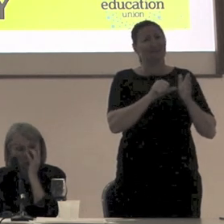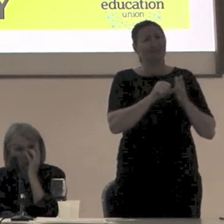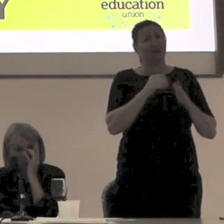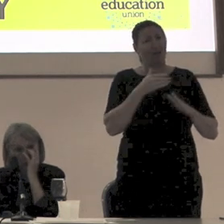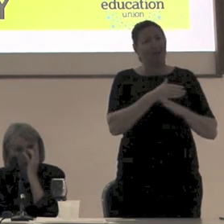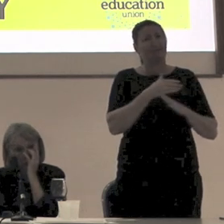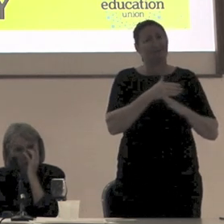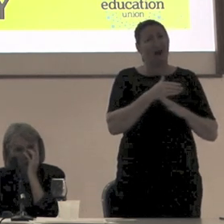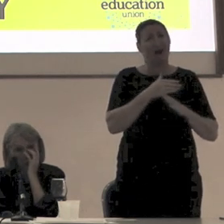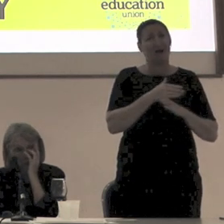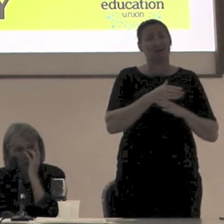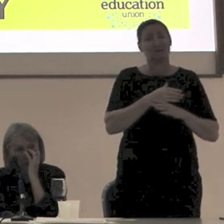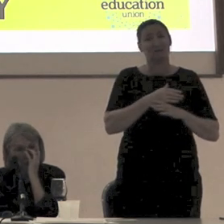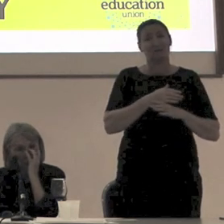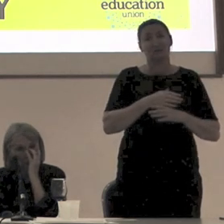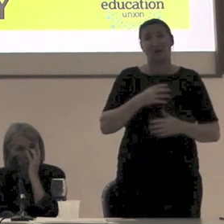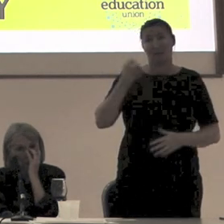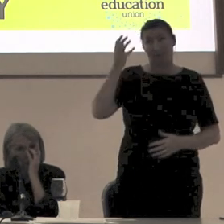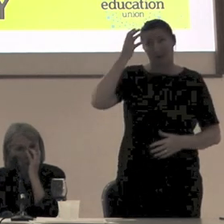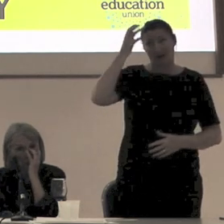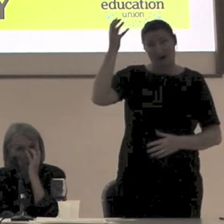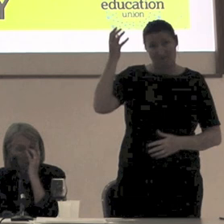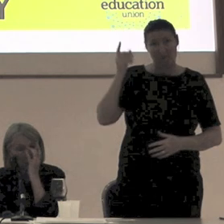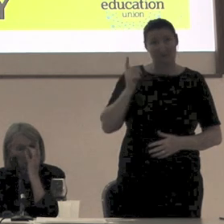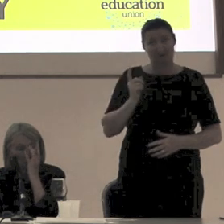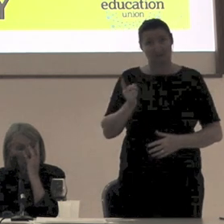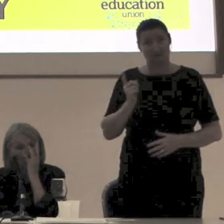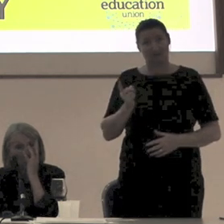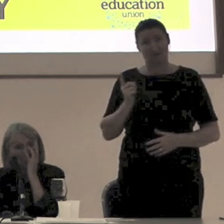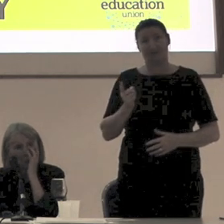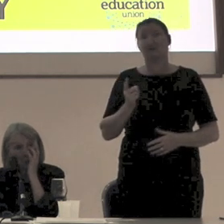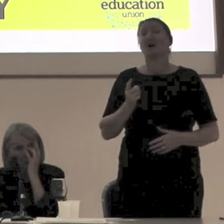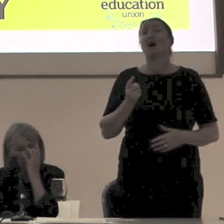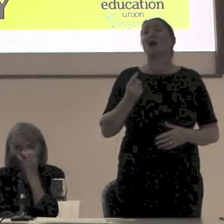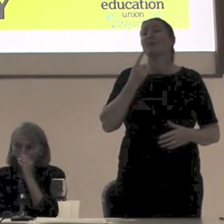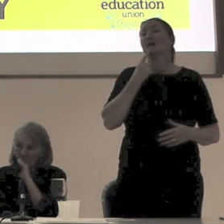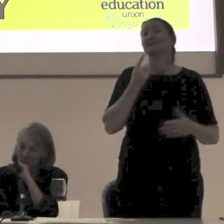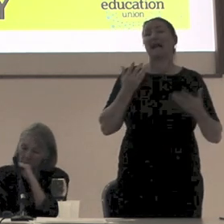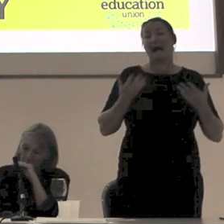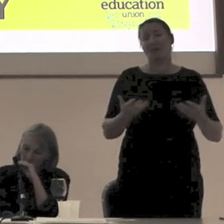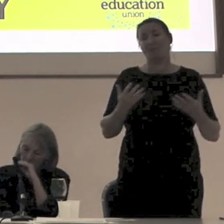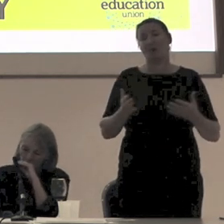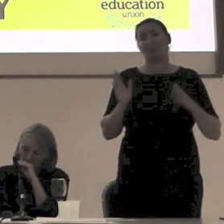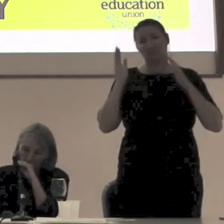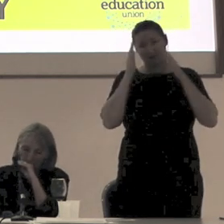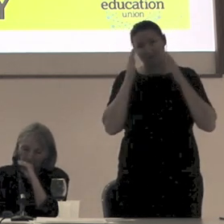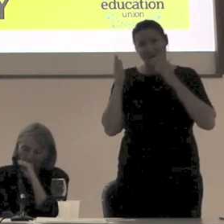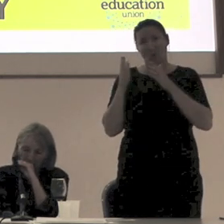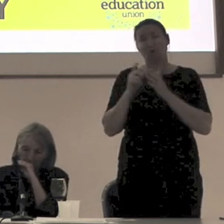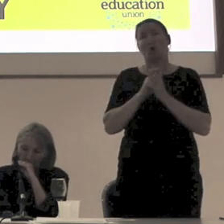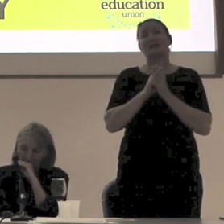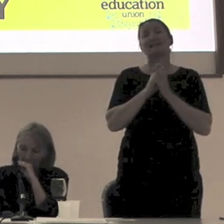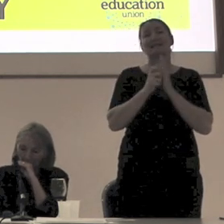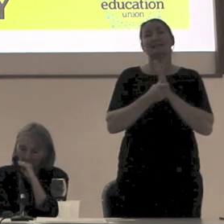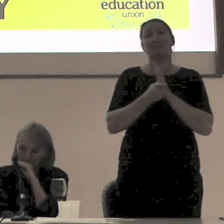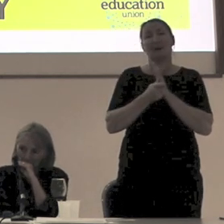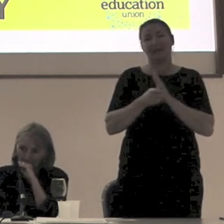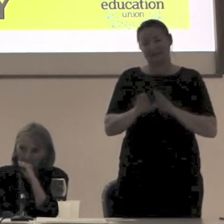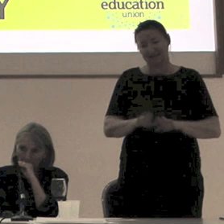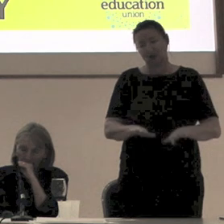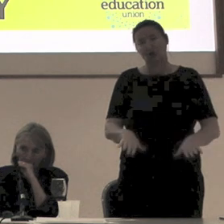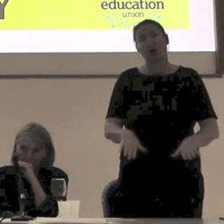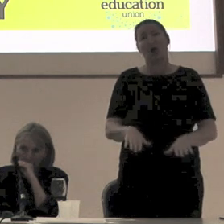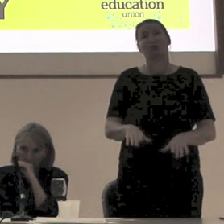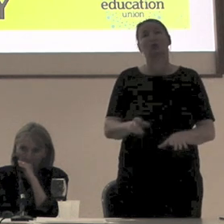given the government's current direction of travel to focus on disability, childhood and youth for